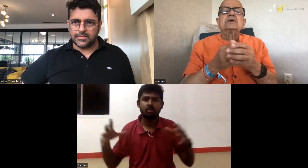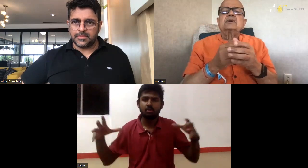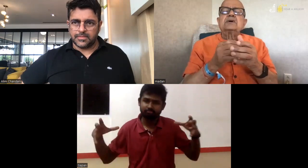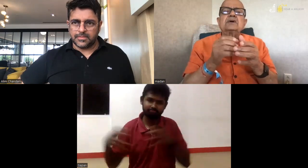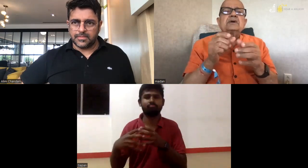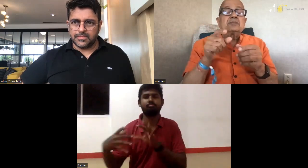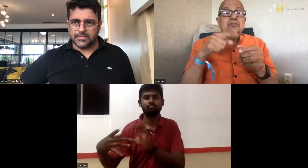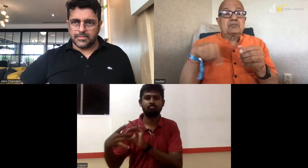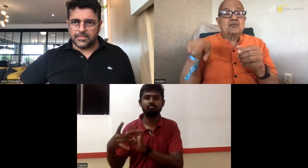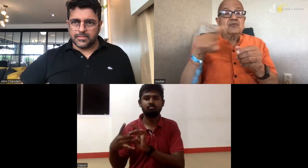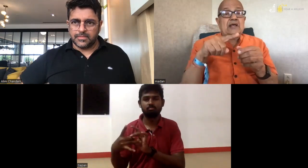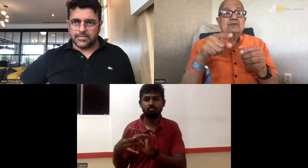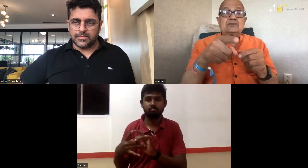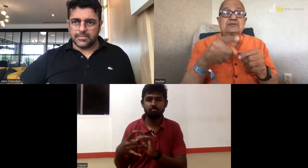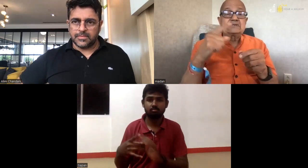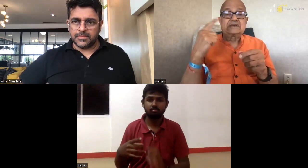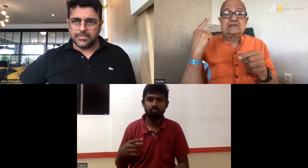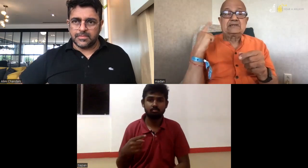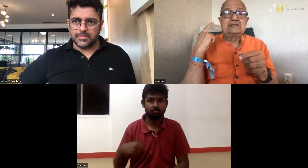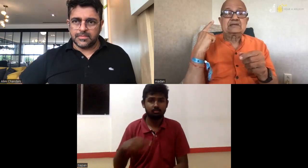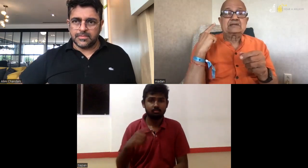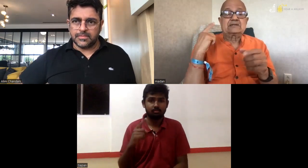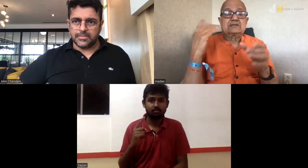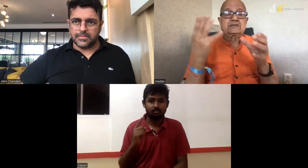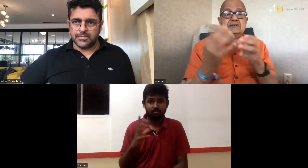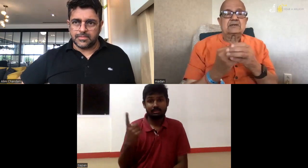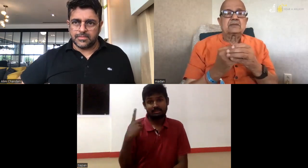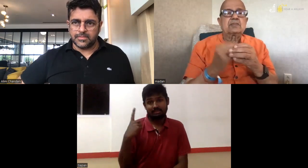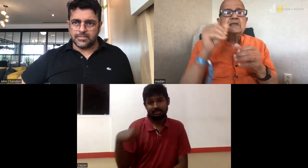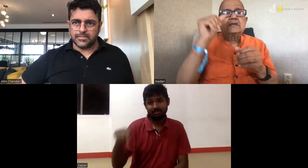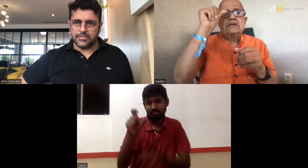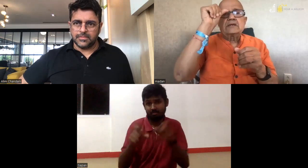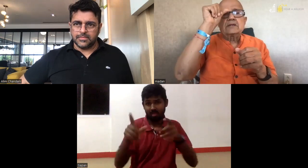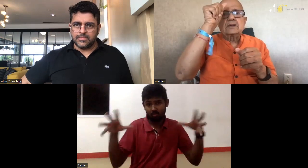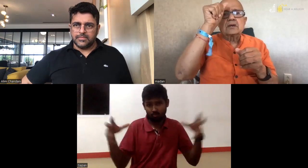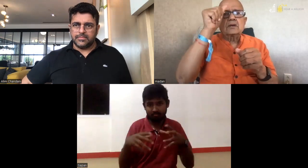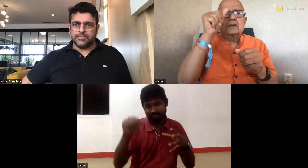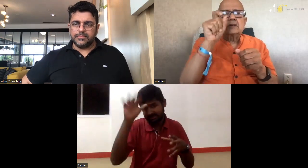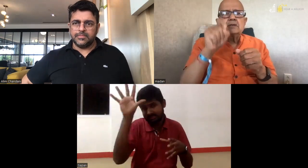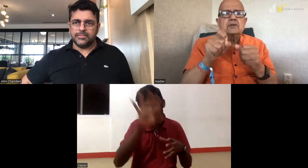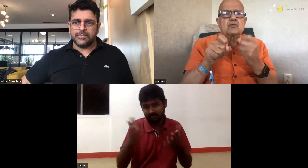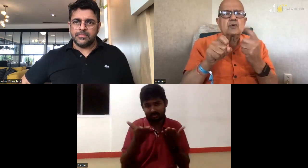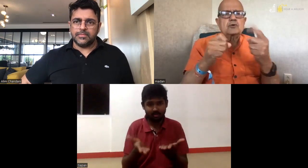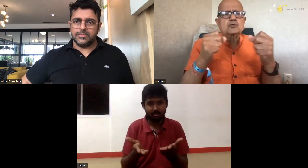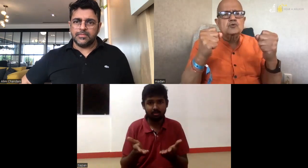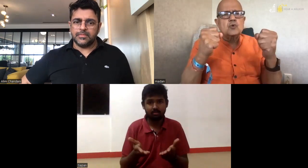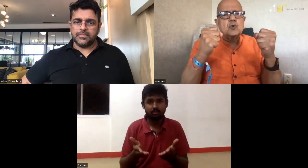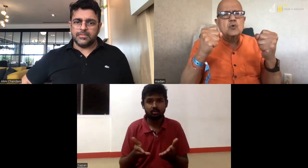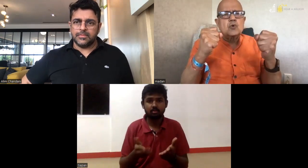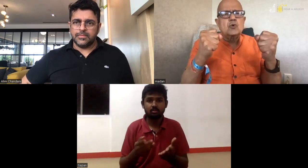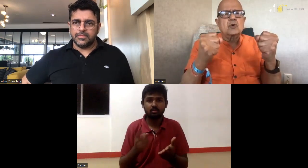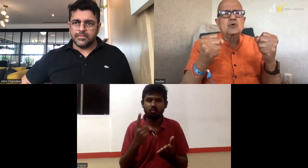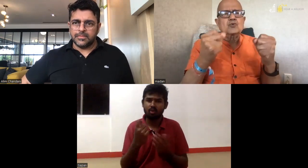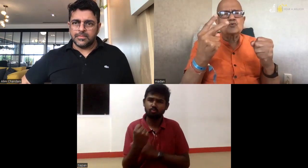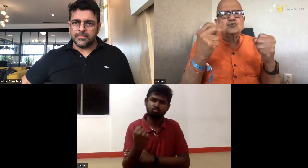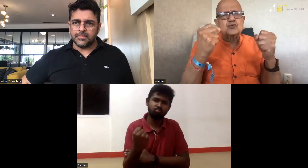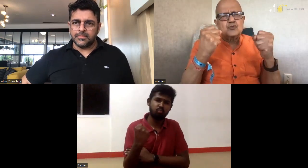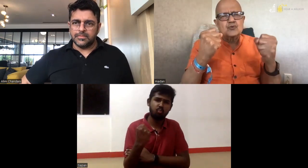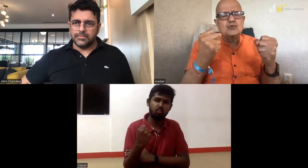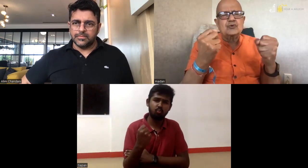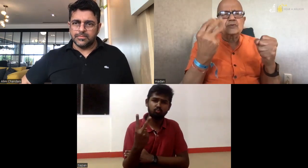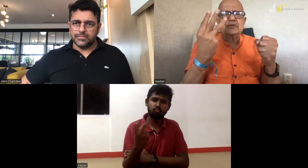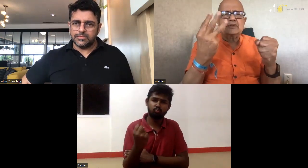no changes. Like if they are get the permanent job, then there is no change for them. Like how we